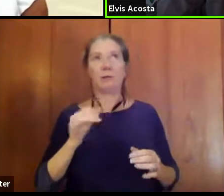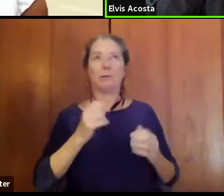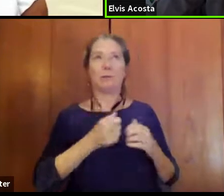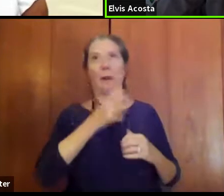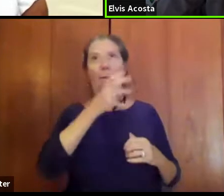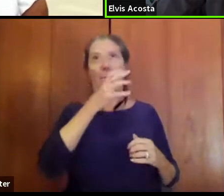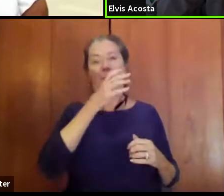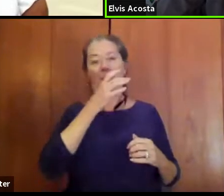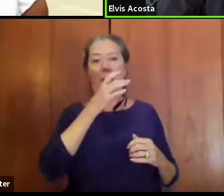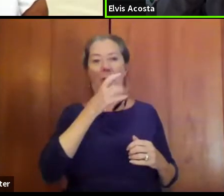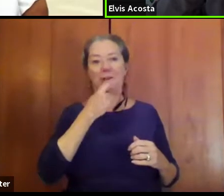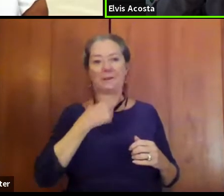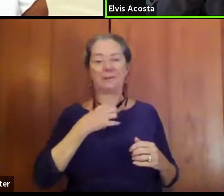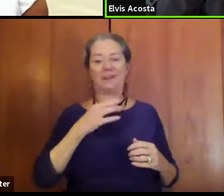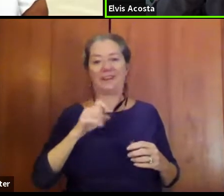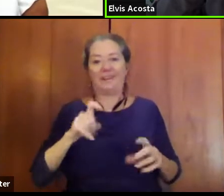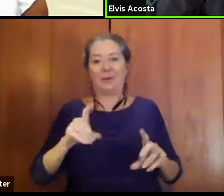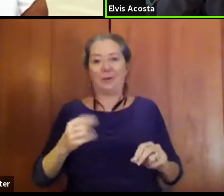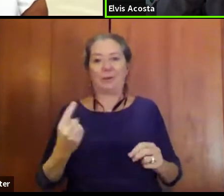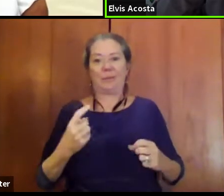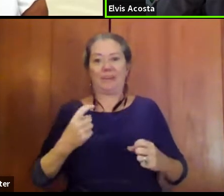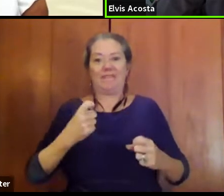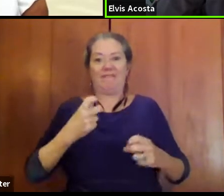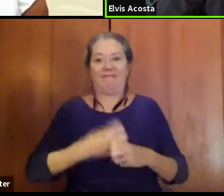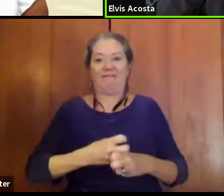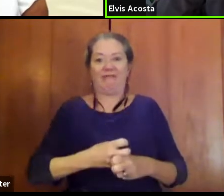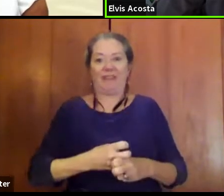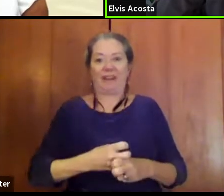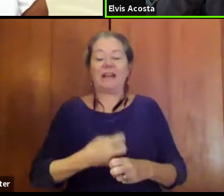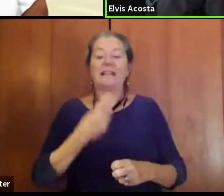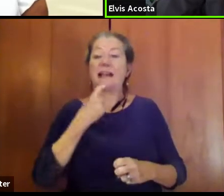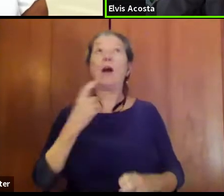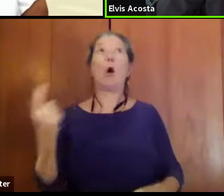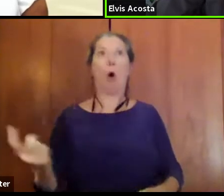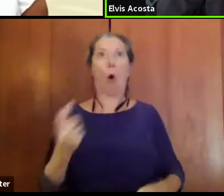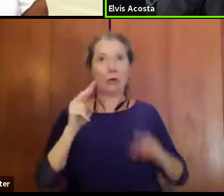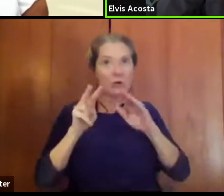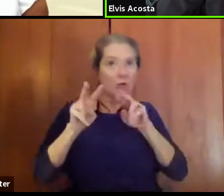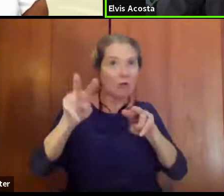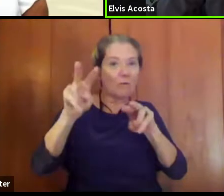to tackle, siempre para adelante, always forward.